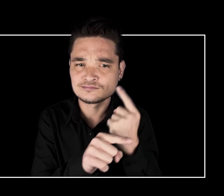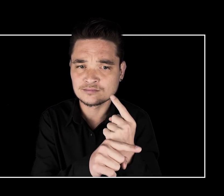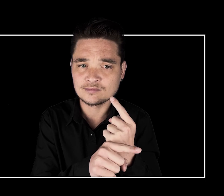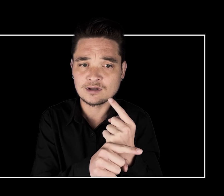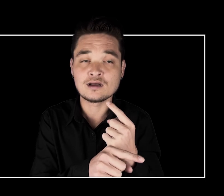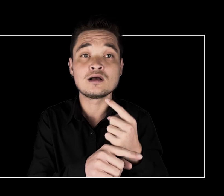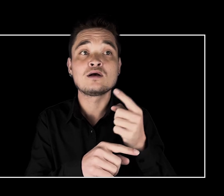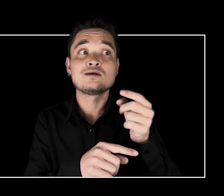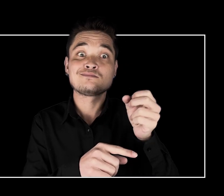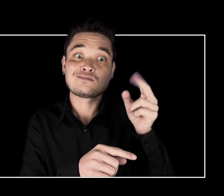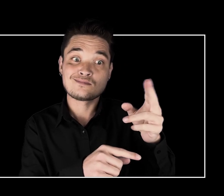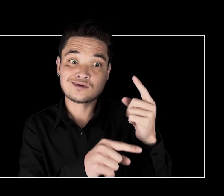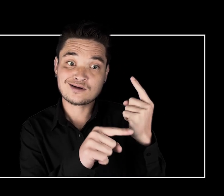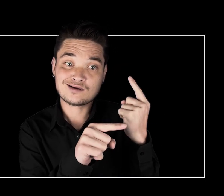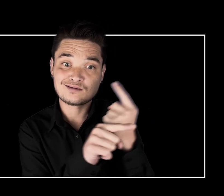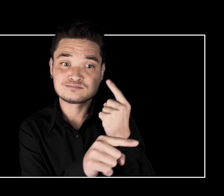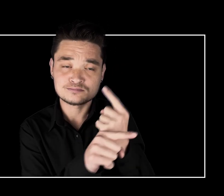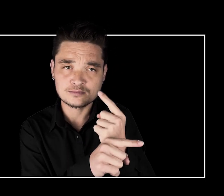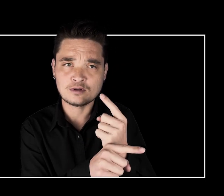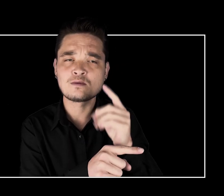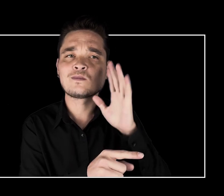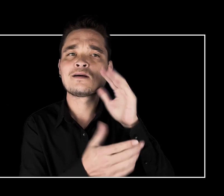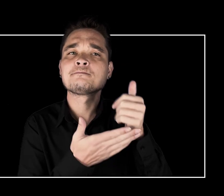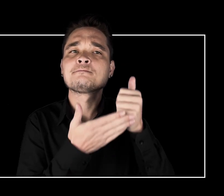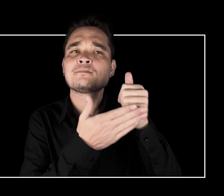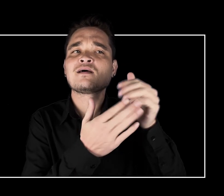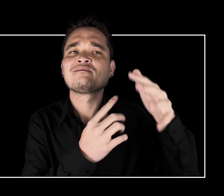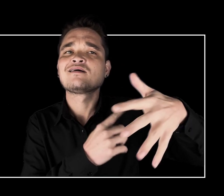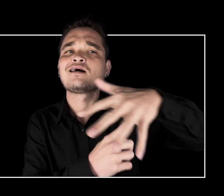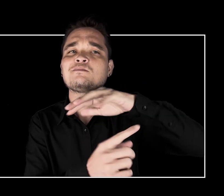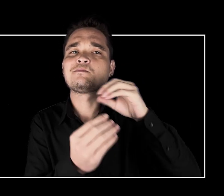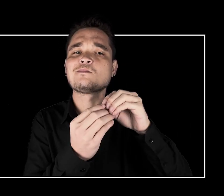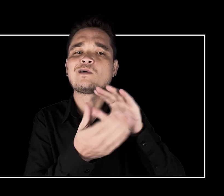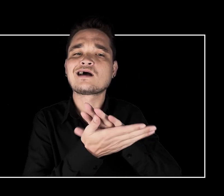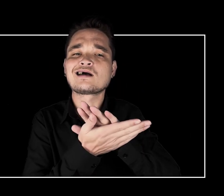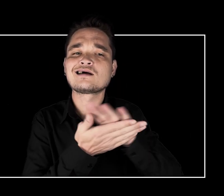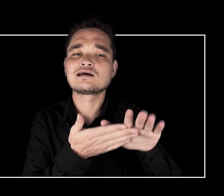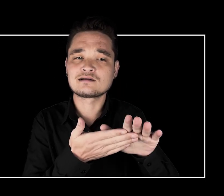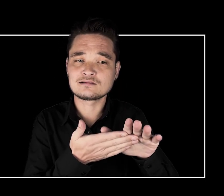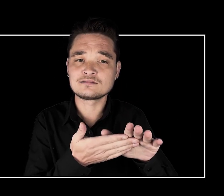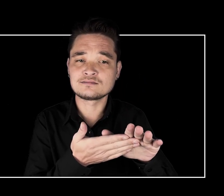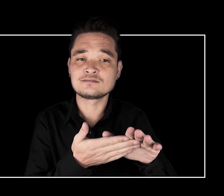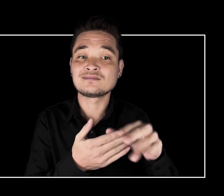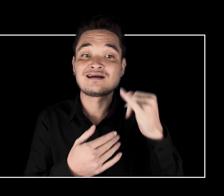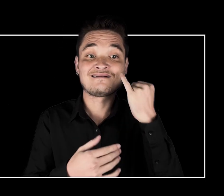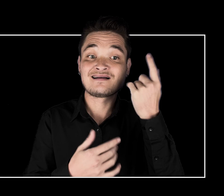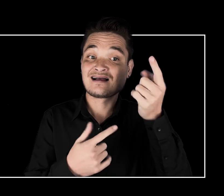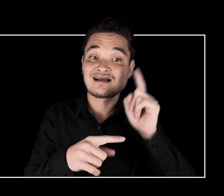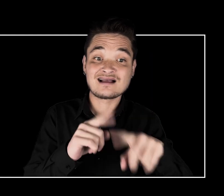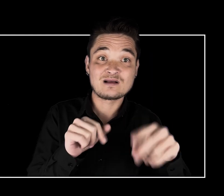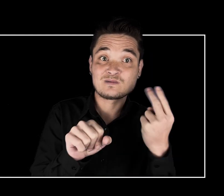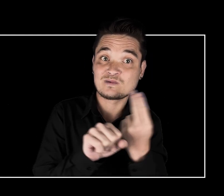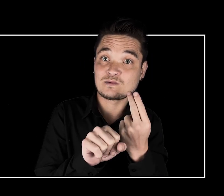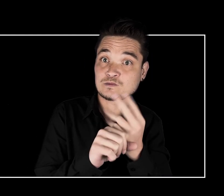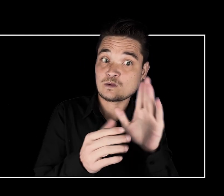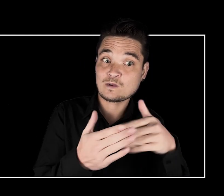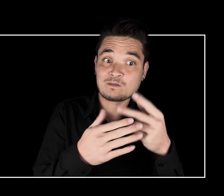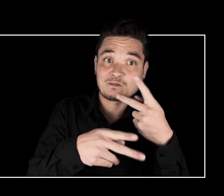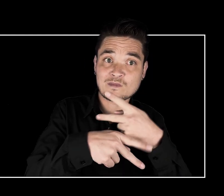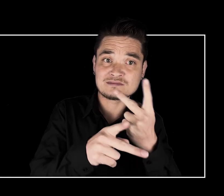prevents cleaning chemicals from ending up in our environment. If you can't use up household hazardous